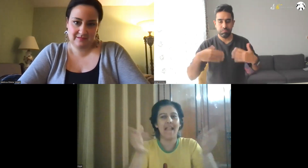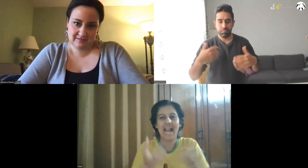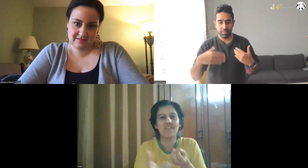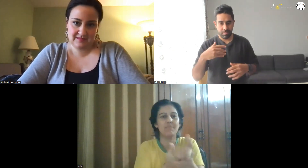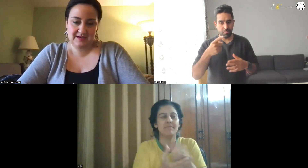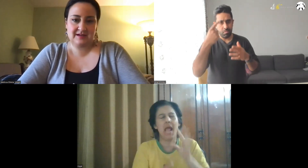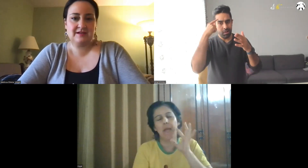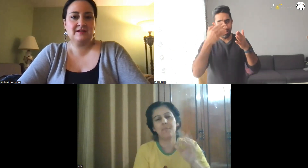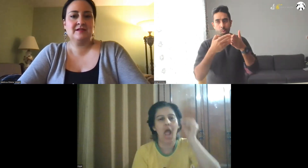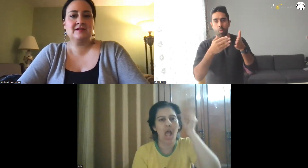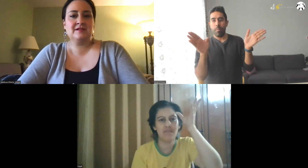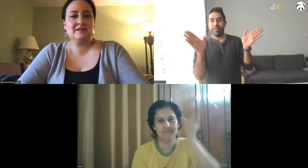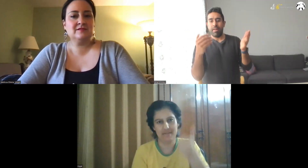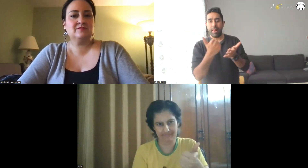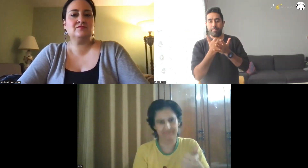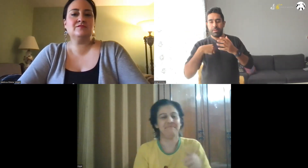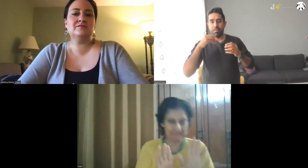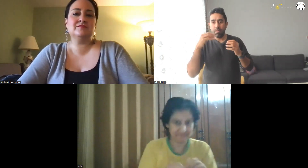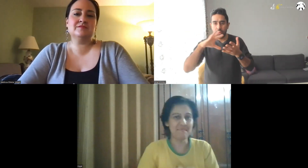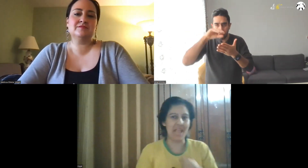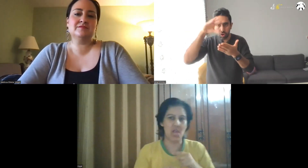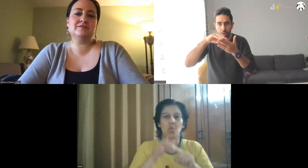I'm Kajal. It's a beautiful lecture.